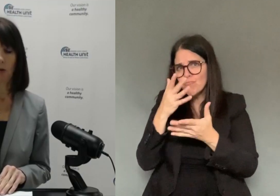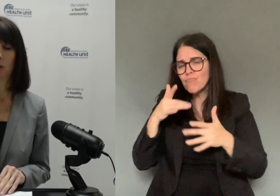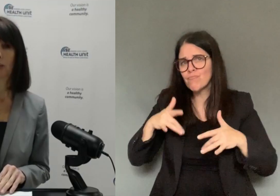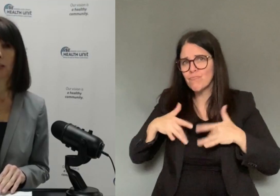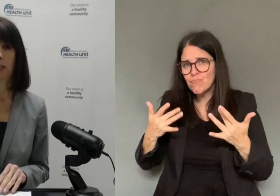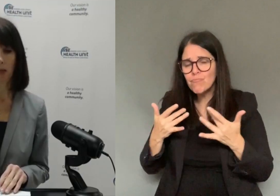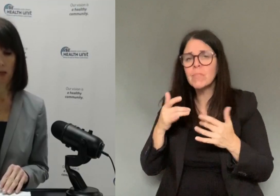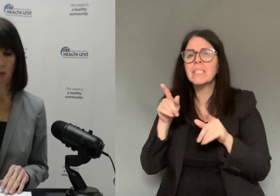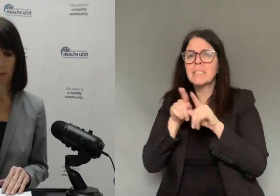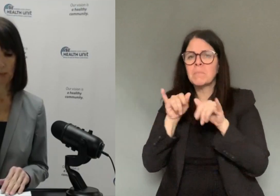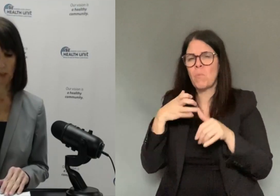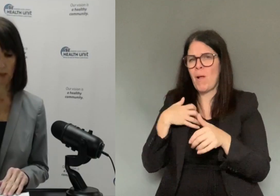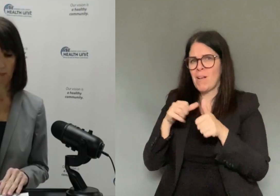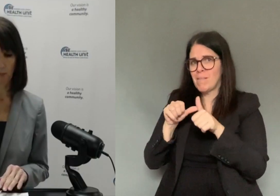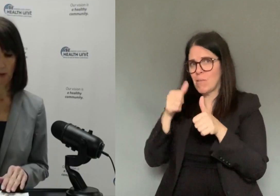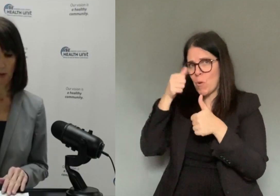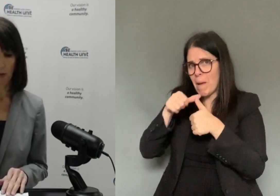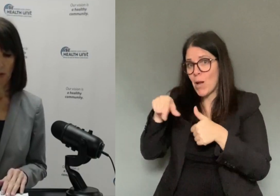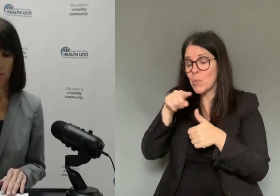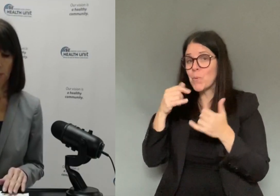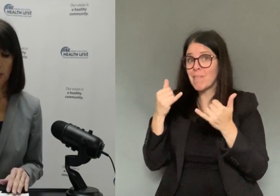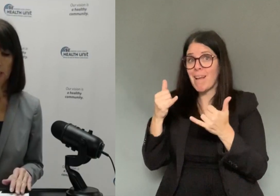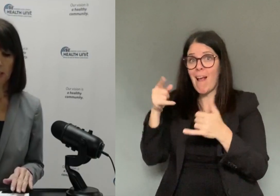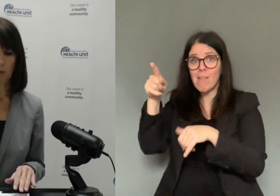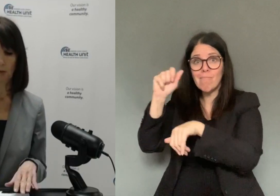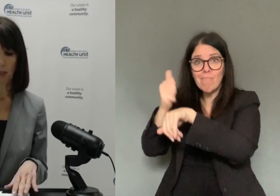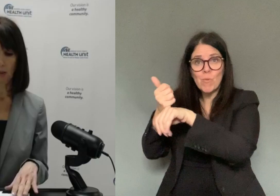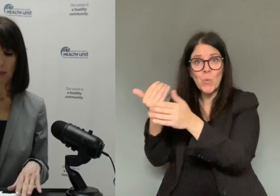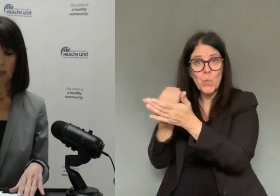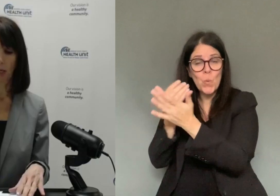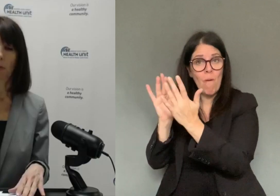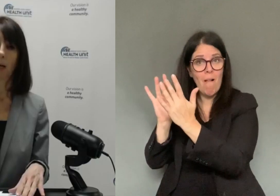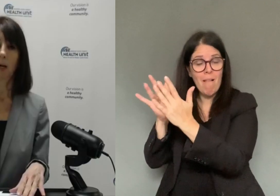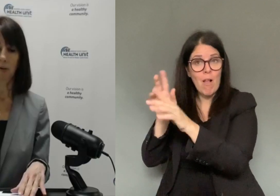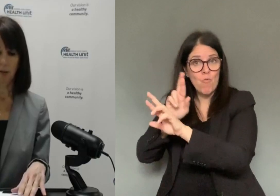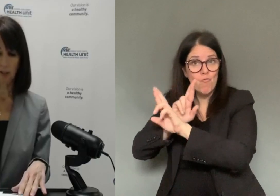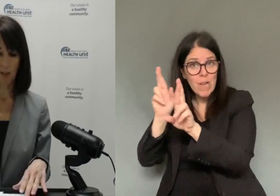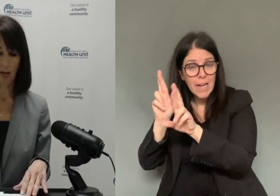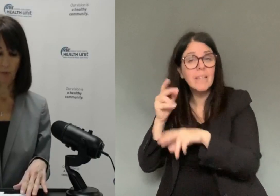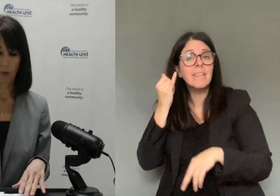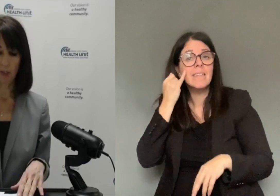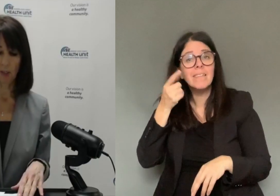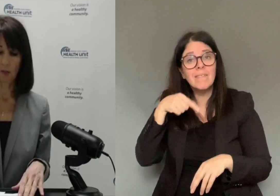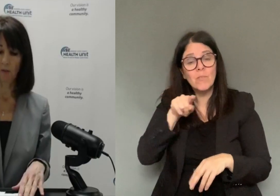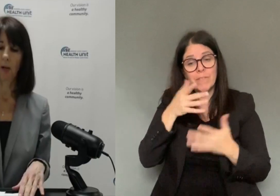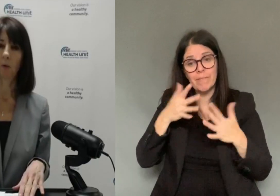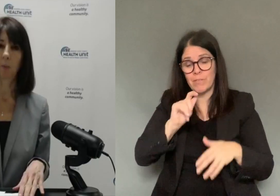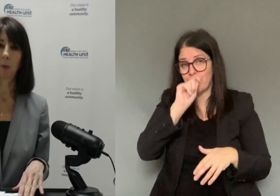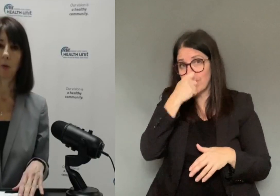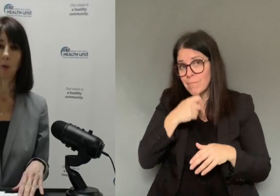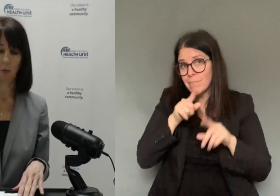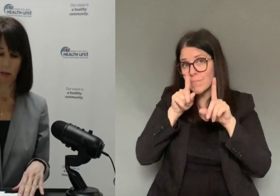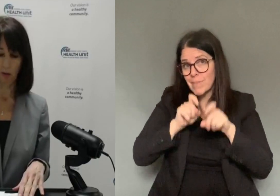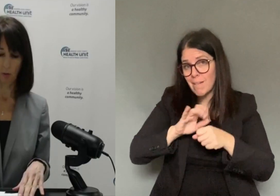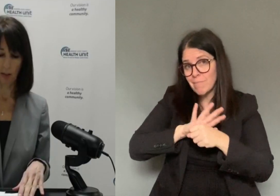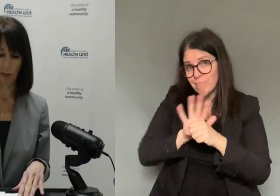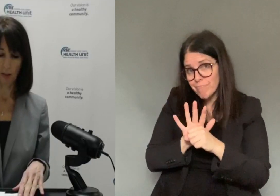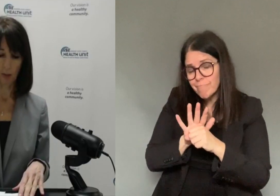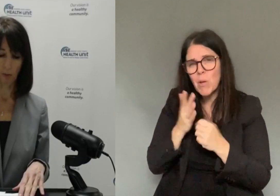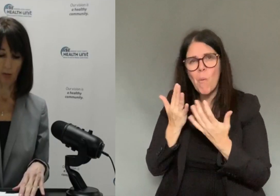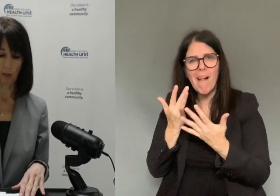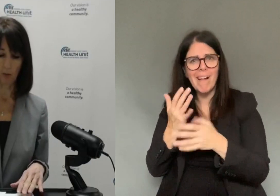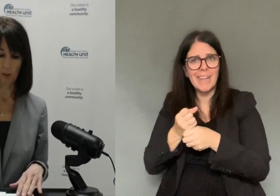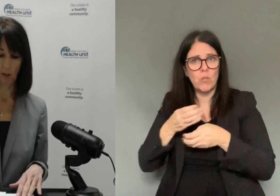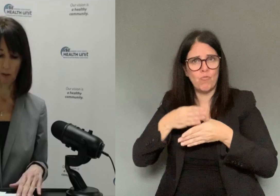portal or the link on our website. Please note that at this time, our health unit staff will continue to follow up with you directly